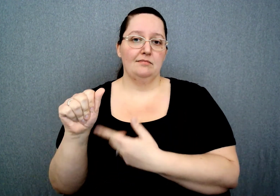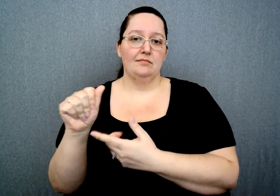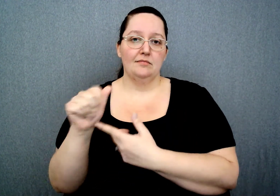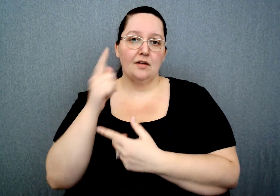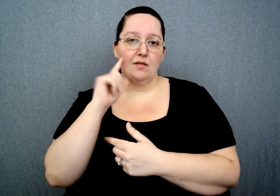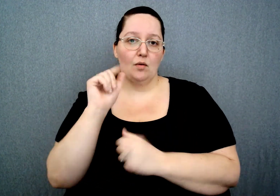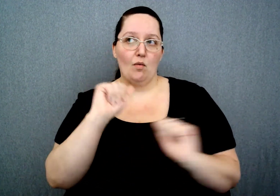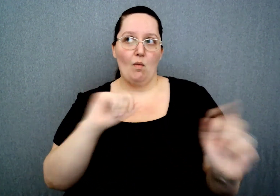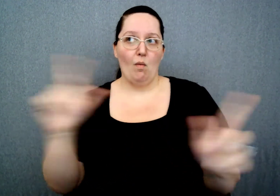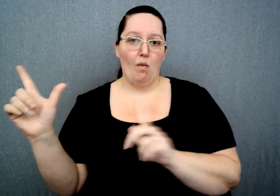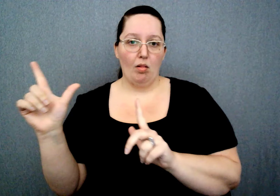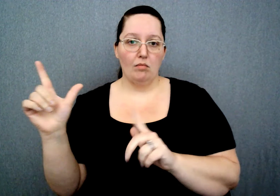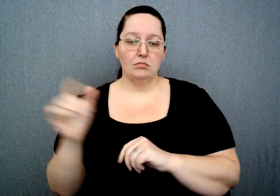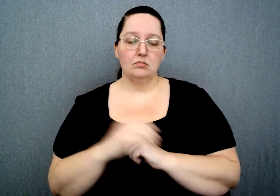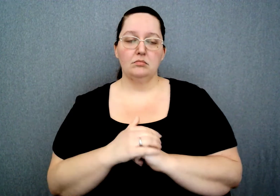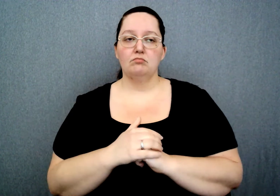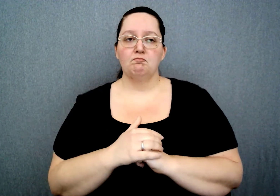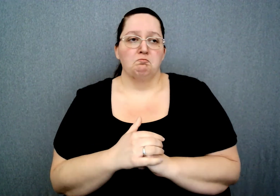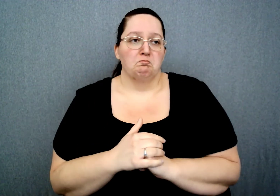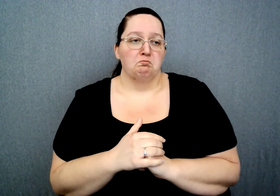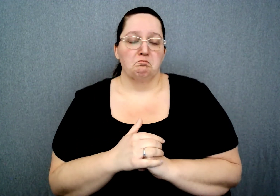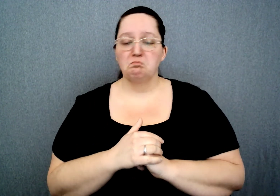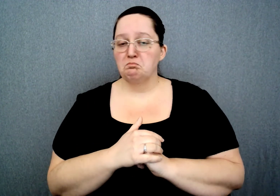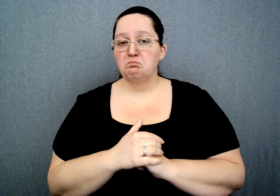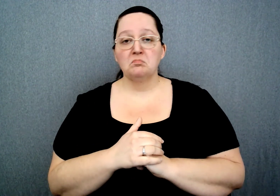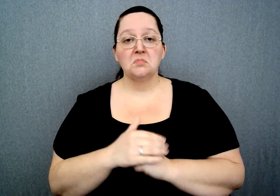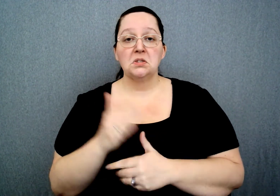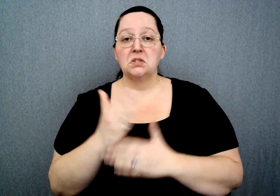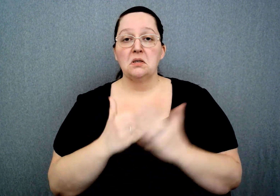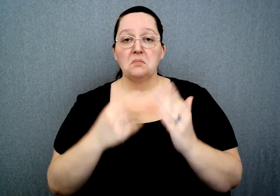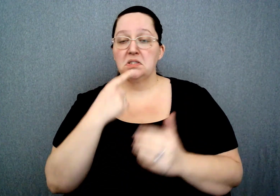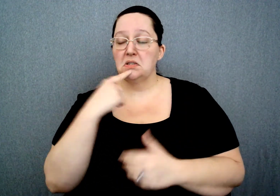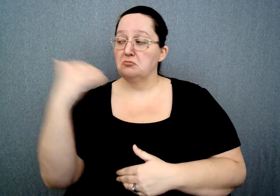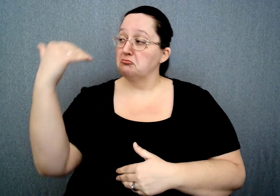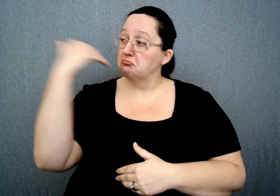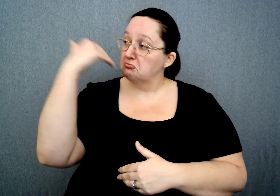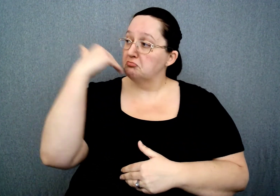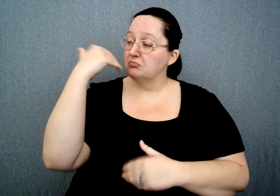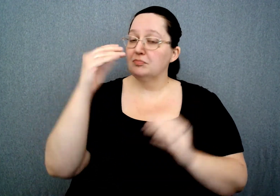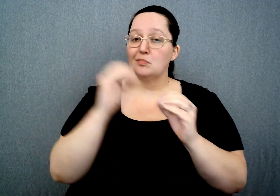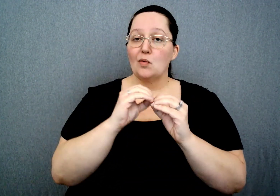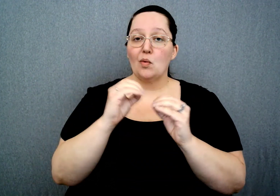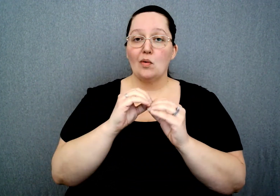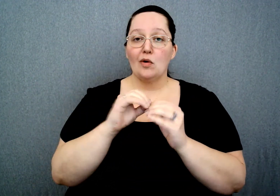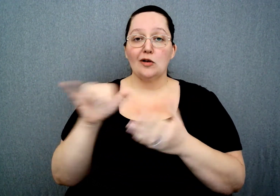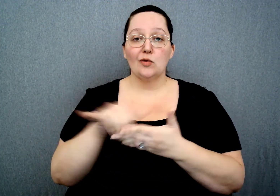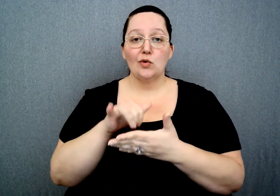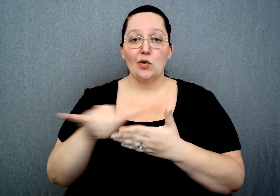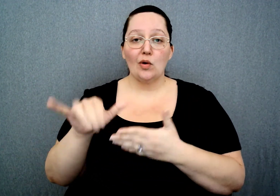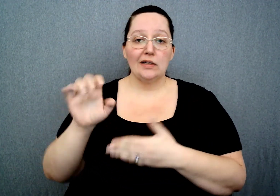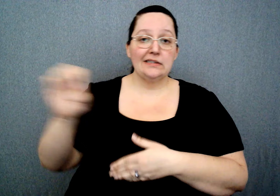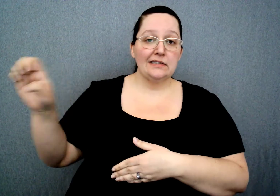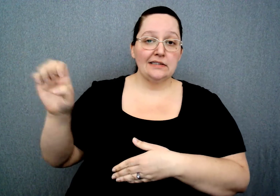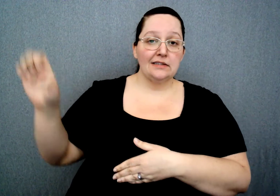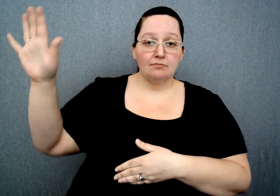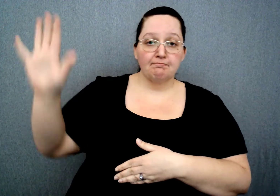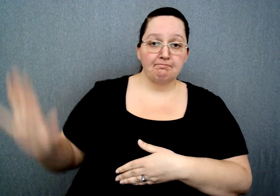use the finger-spelled loan sign pizza. I use that for all of the different pizzas. Some say that